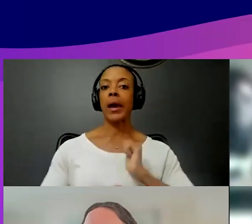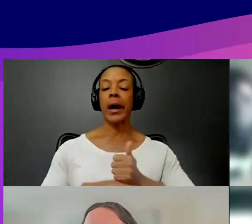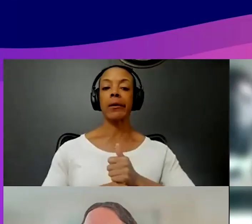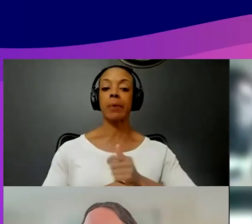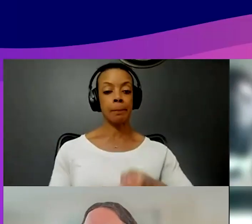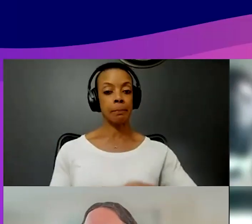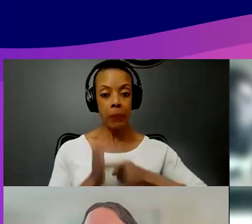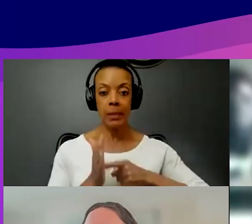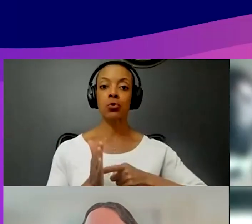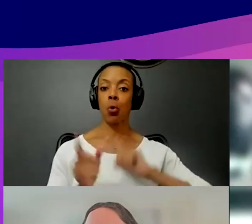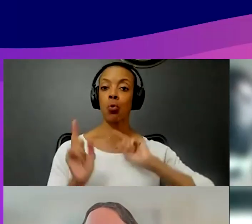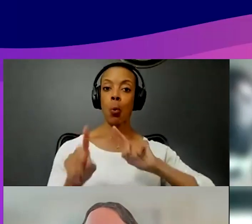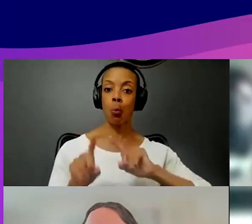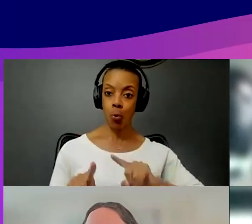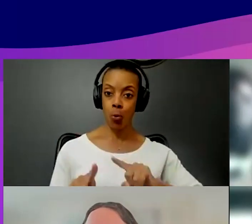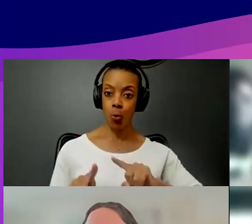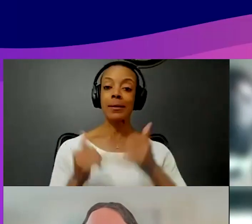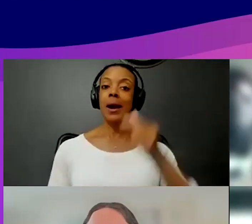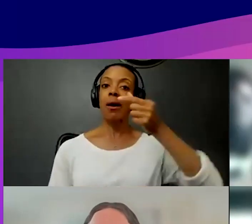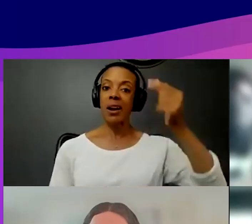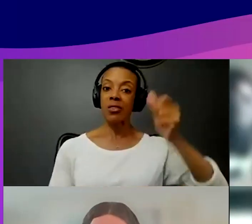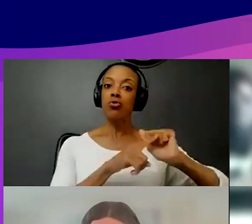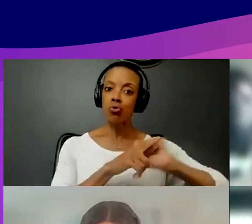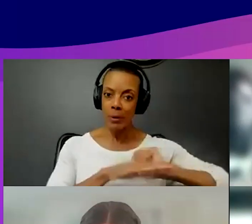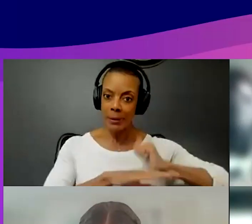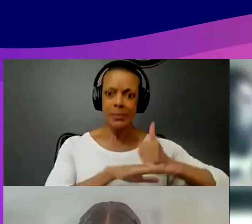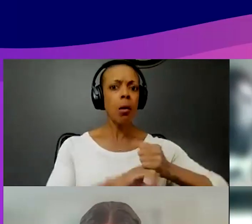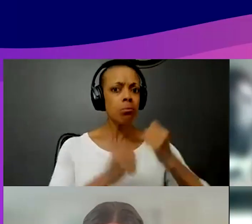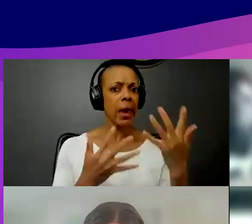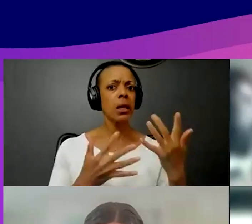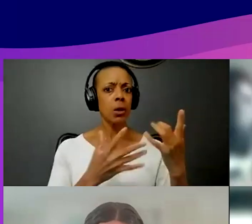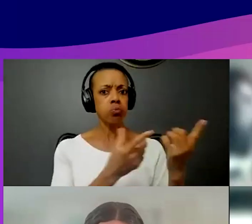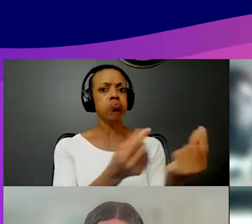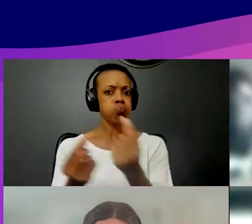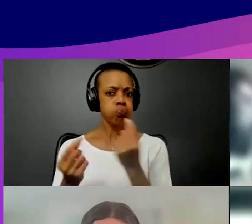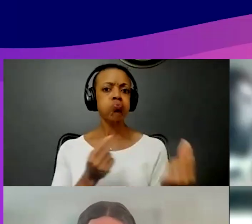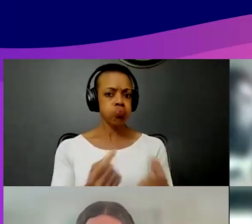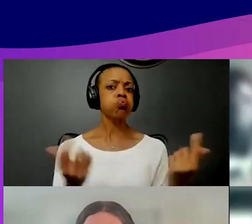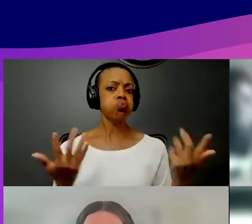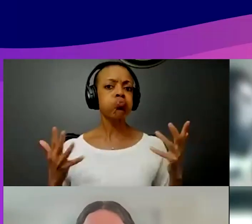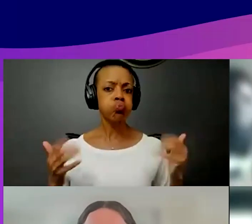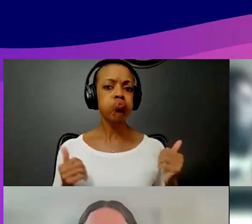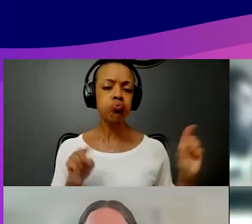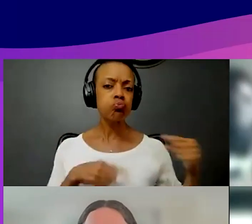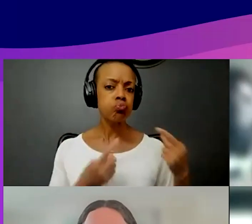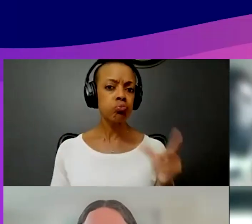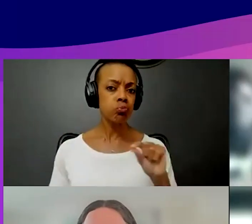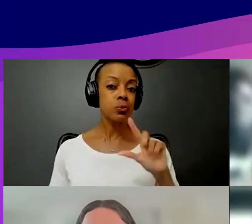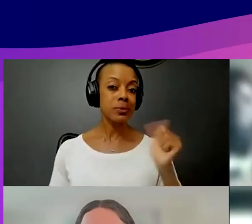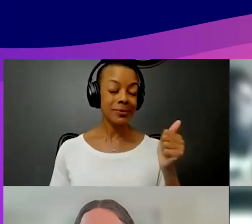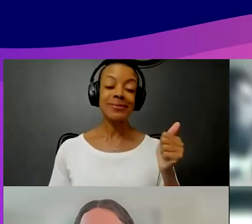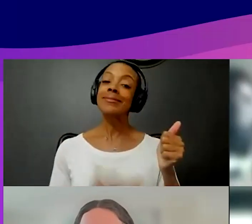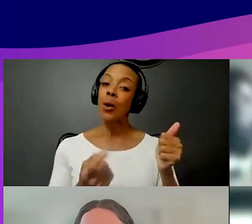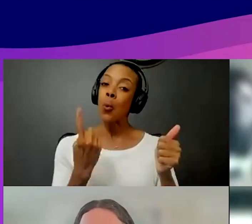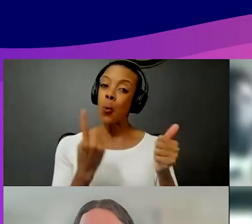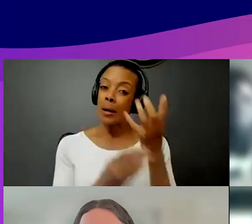now. We've got government training. We've got a lot of things in place. The thing that's still missing, and that's why